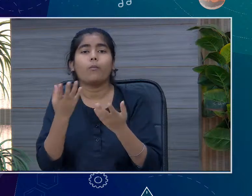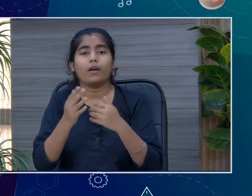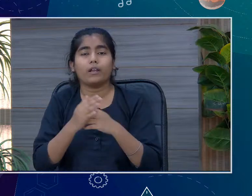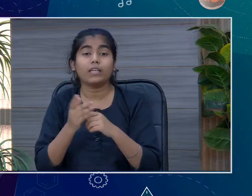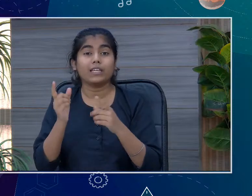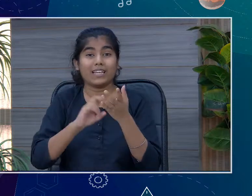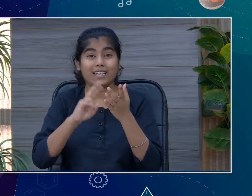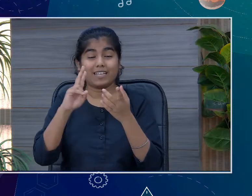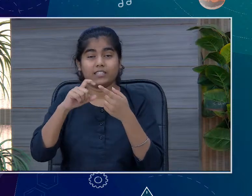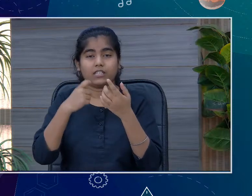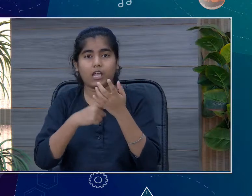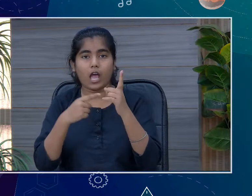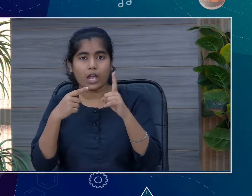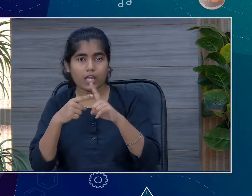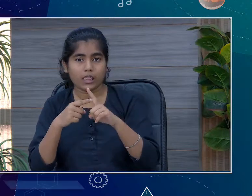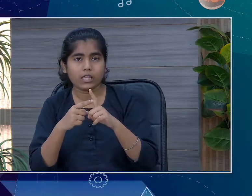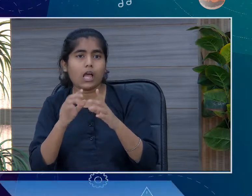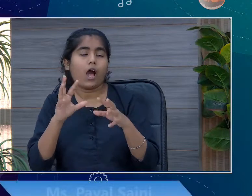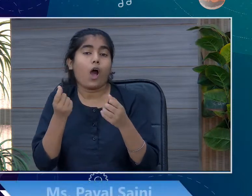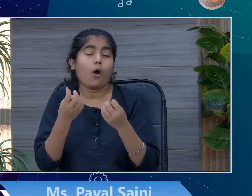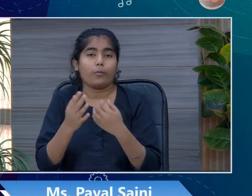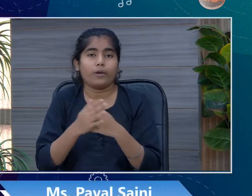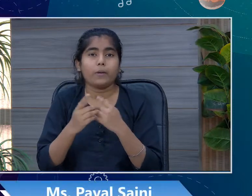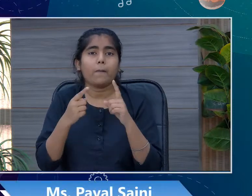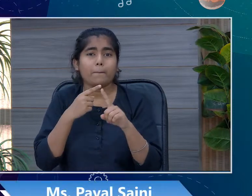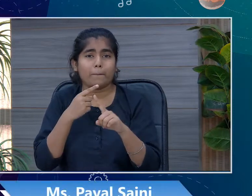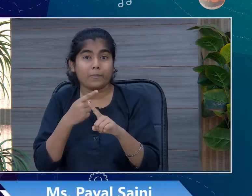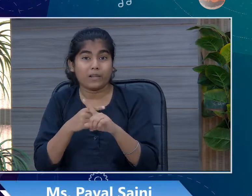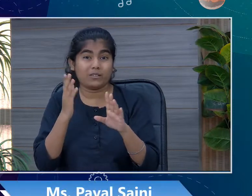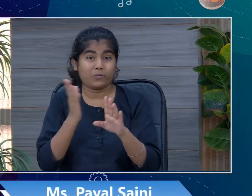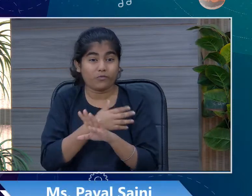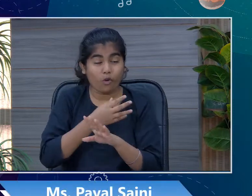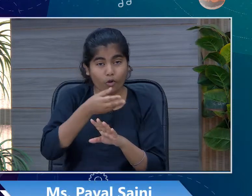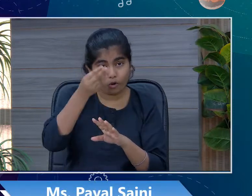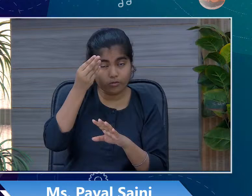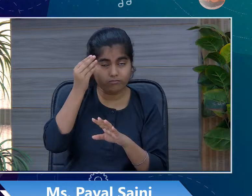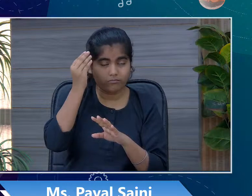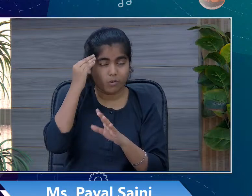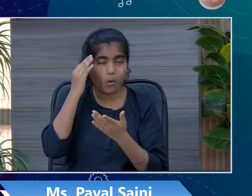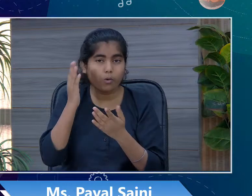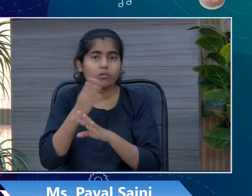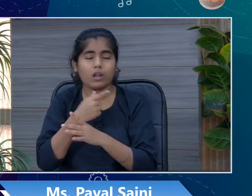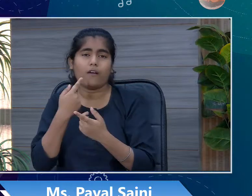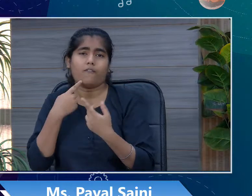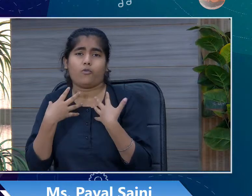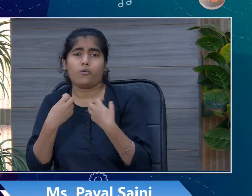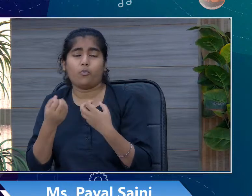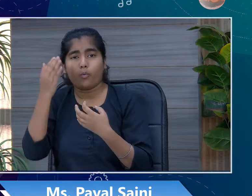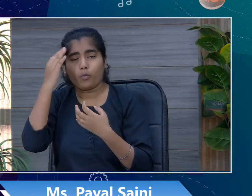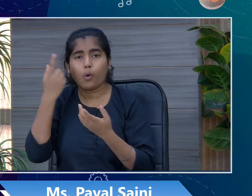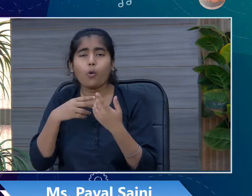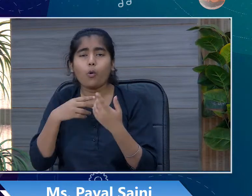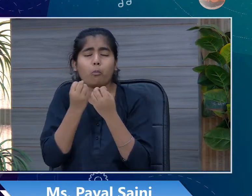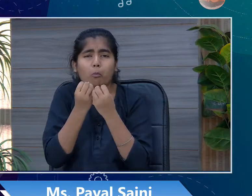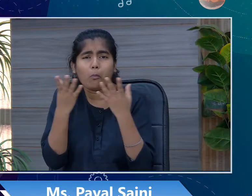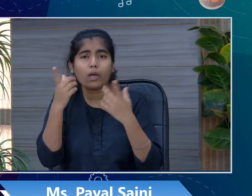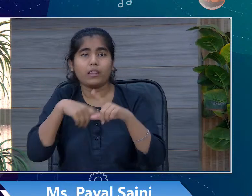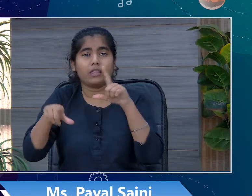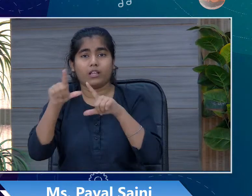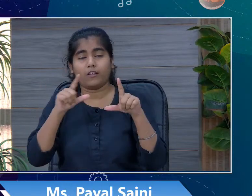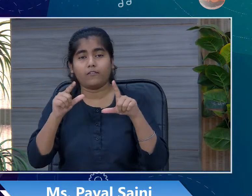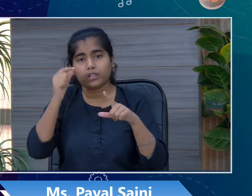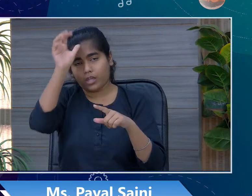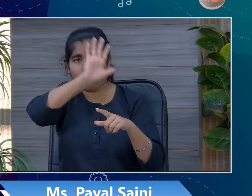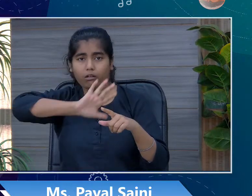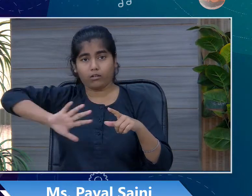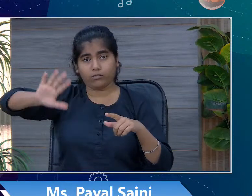we talk about the initiatives, we all would like to know, Dr. Walong, from you, see, there are so many languages. If we are talking about India,